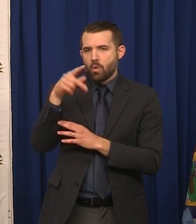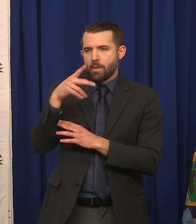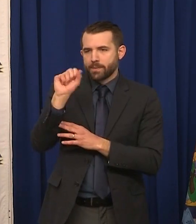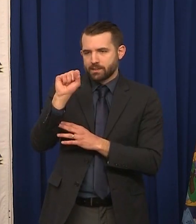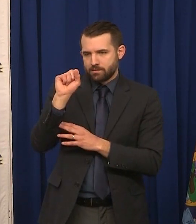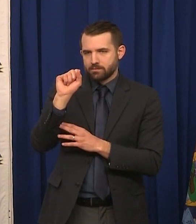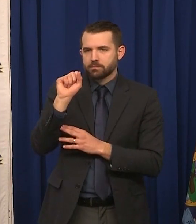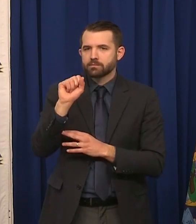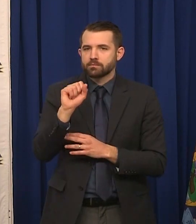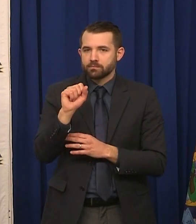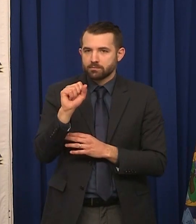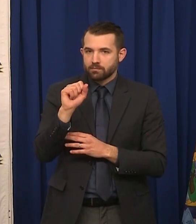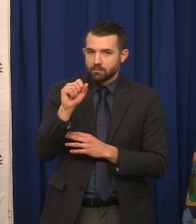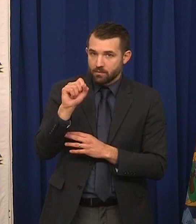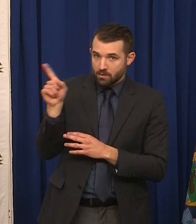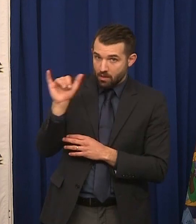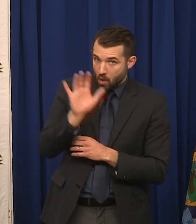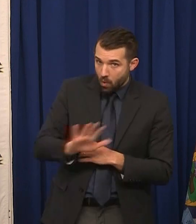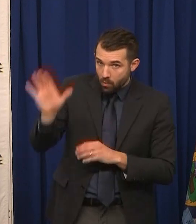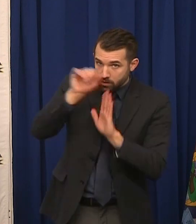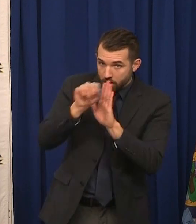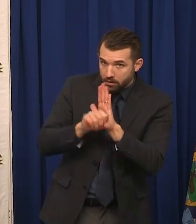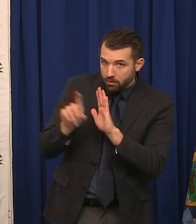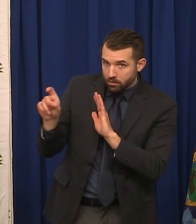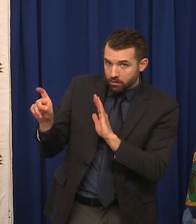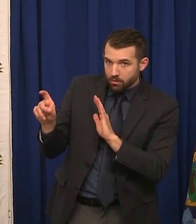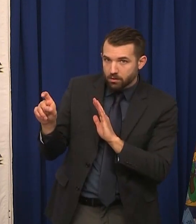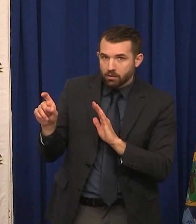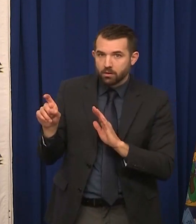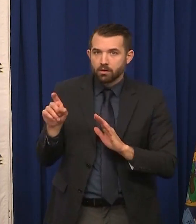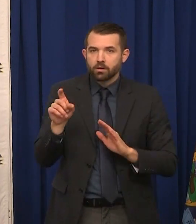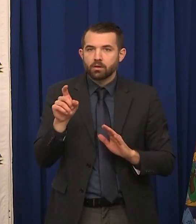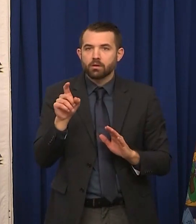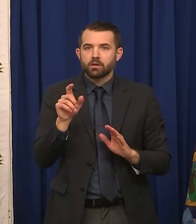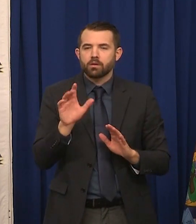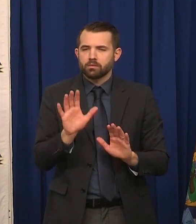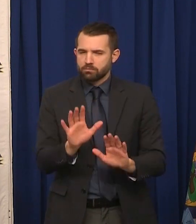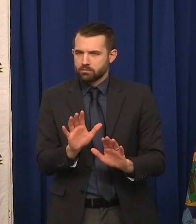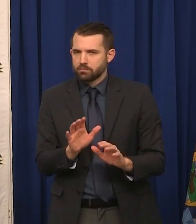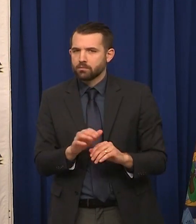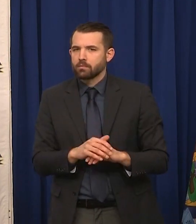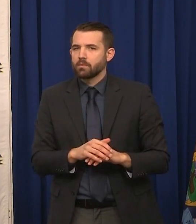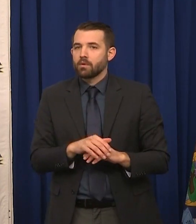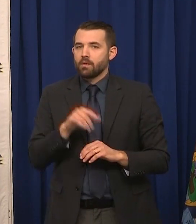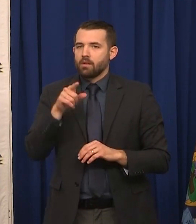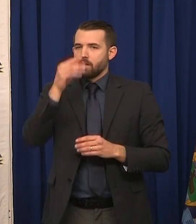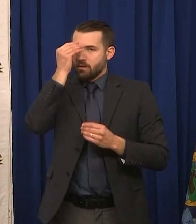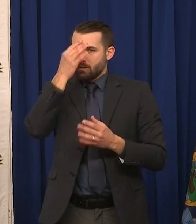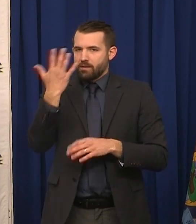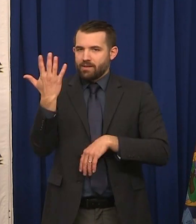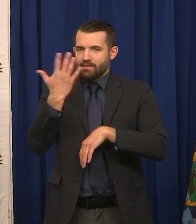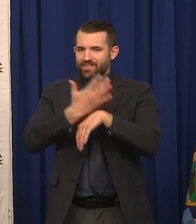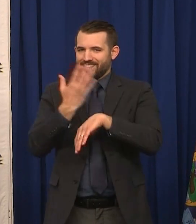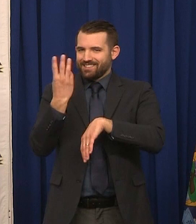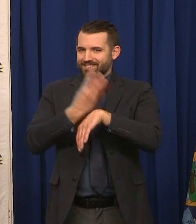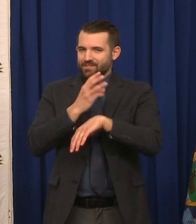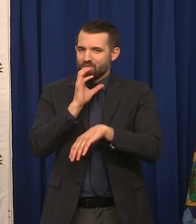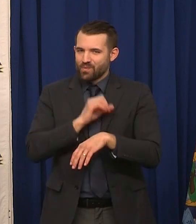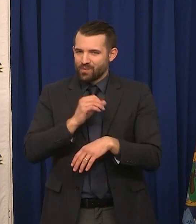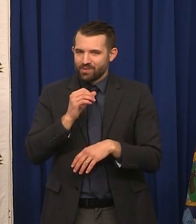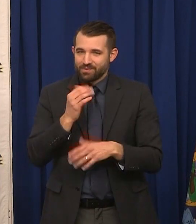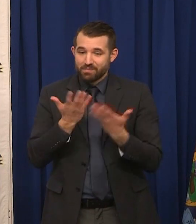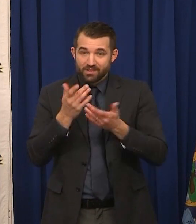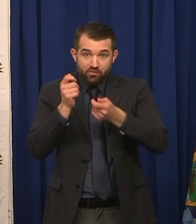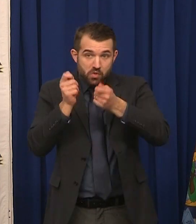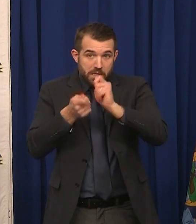LabCorp, their main COVID, so my information here is 5 or 6 days old, so this may have changed. And so I would refer